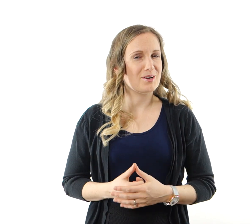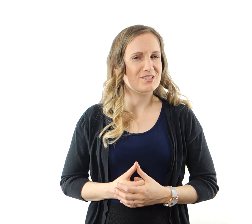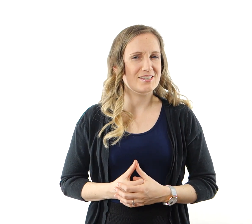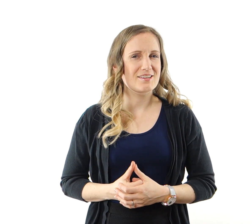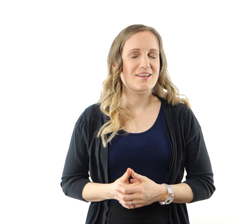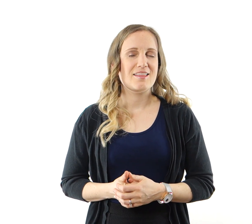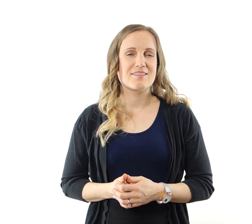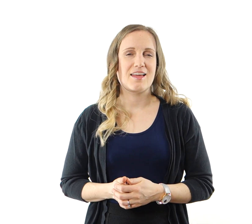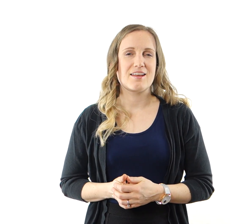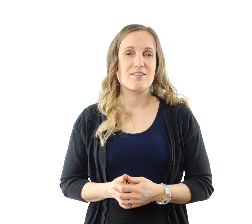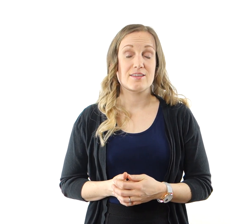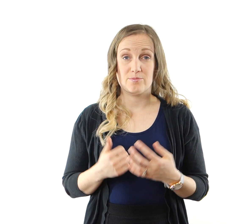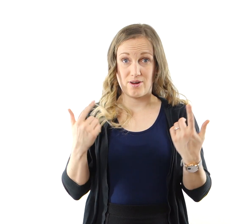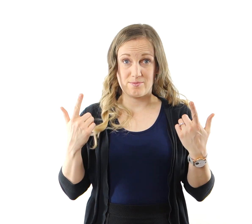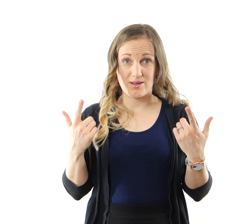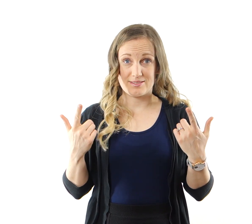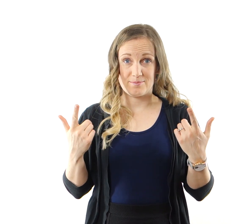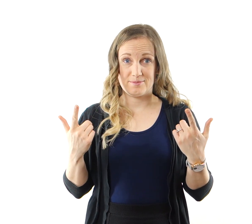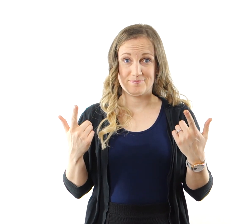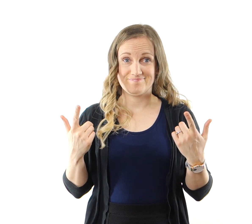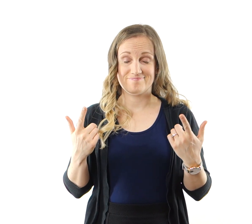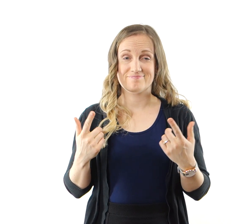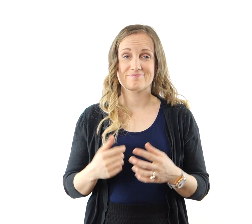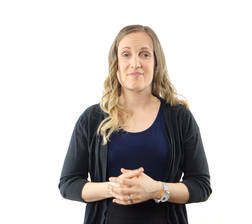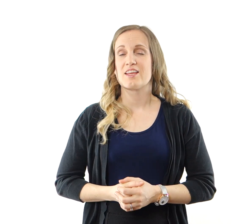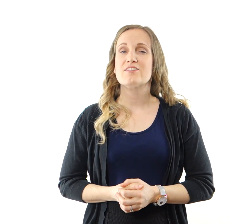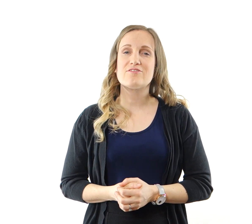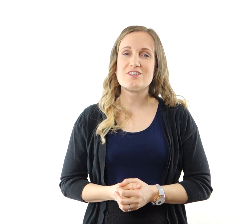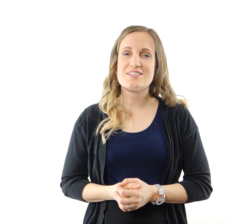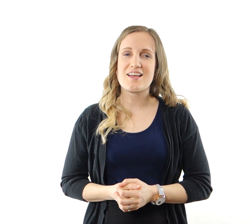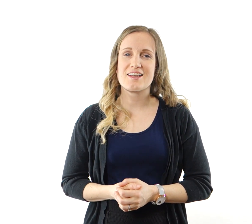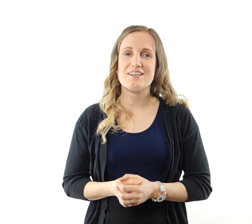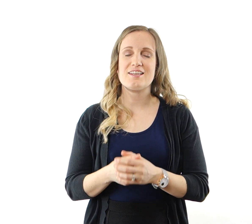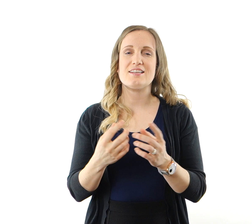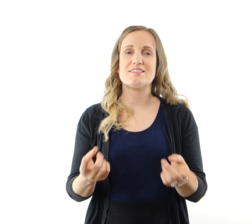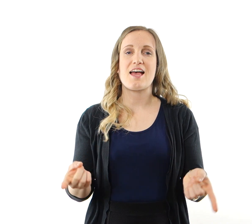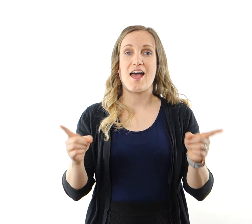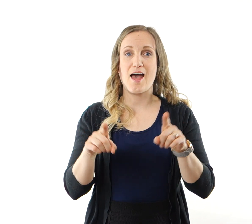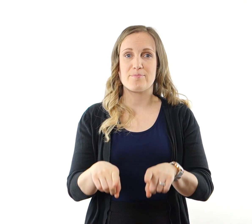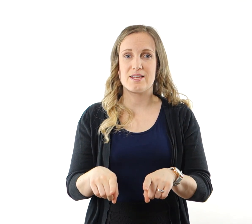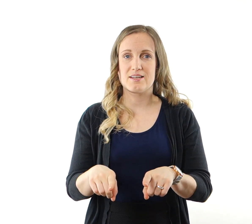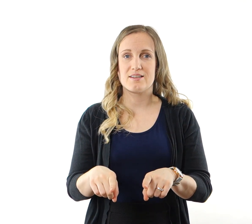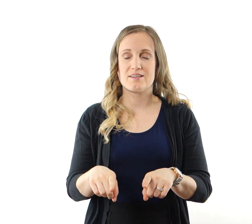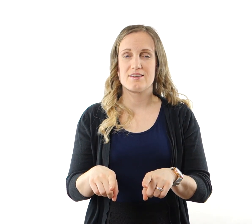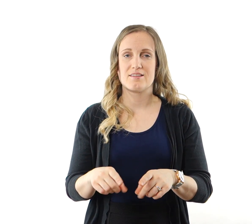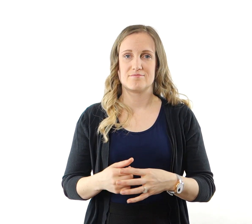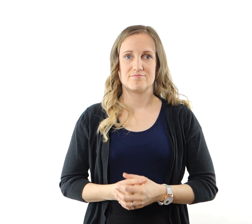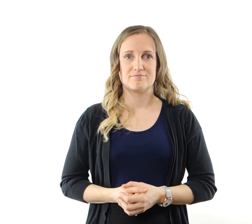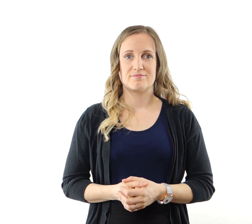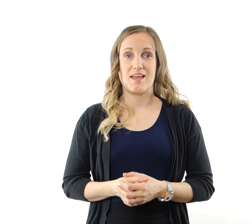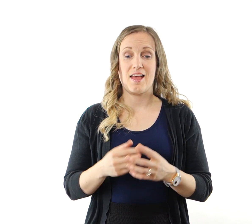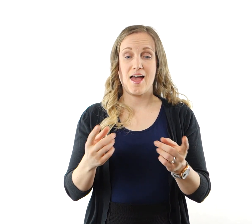question, then keep your eyebrows up. The first sign is happen.